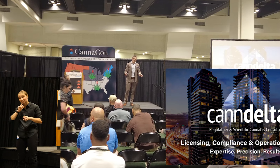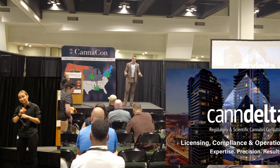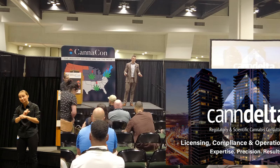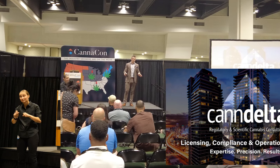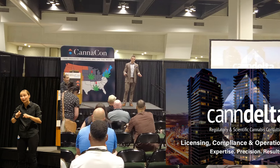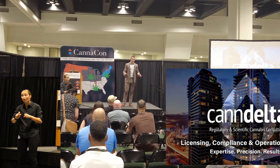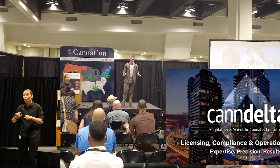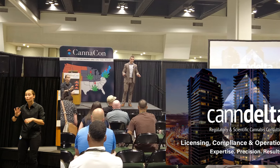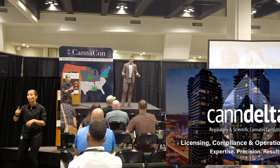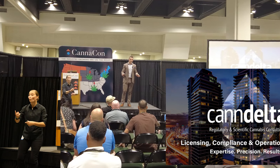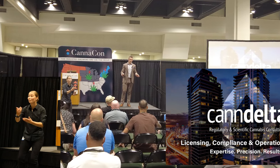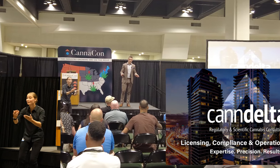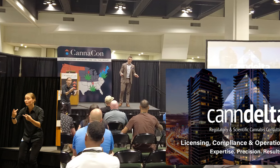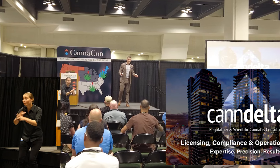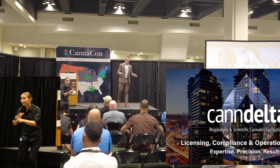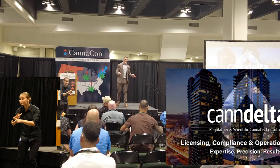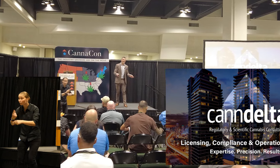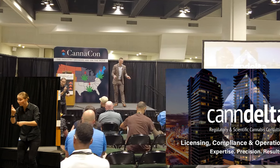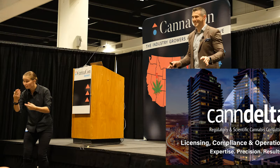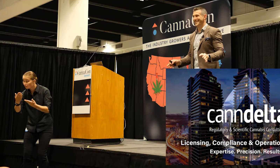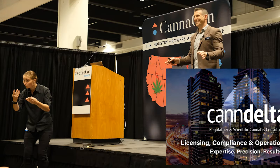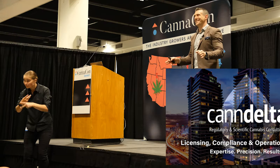to marriage.